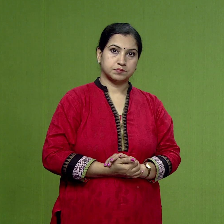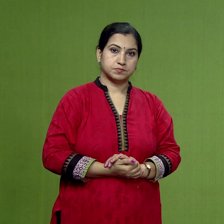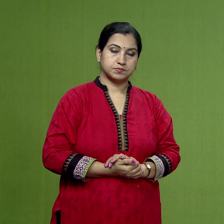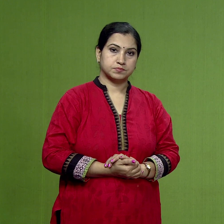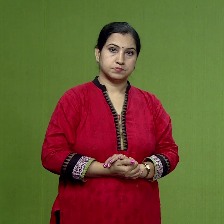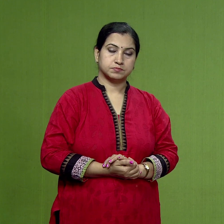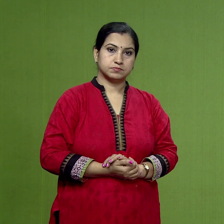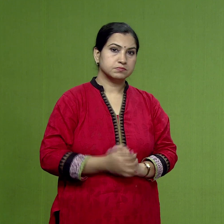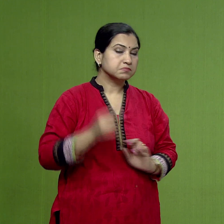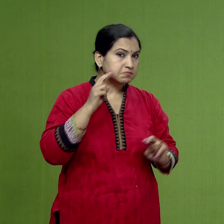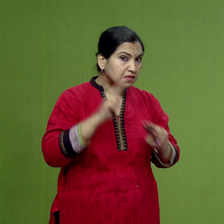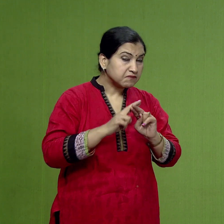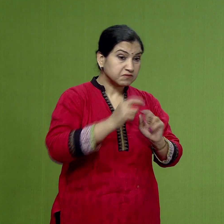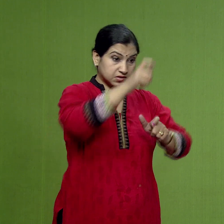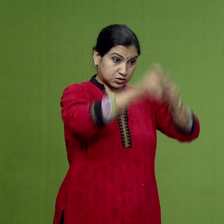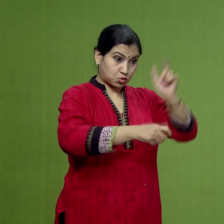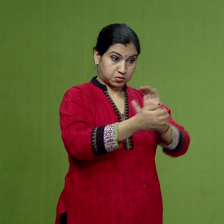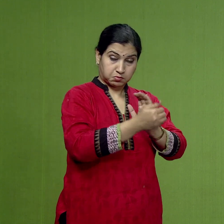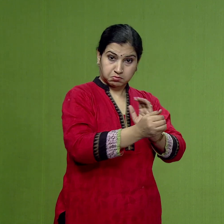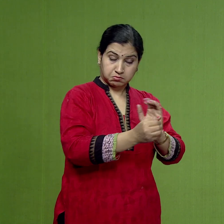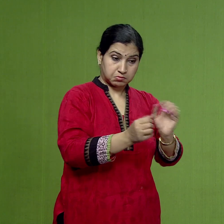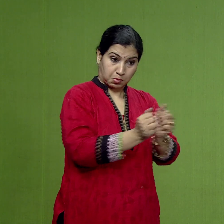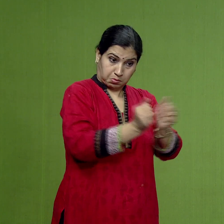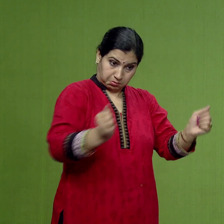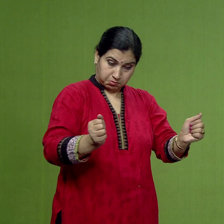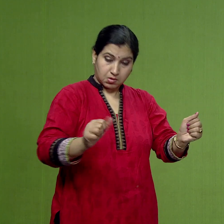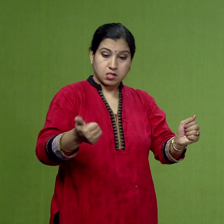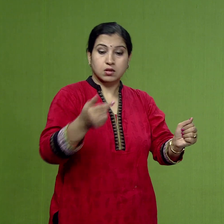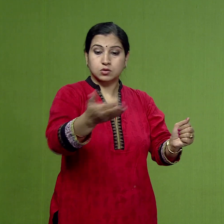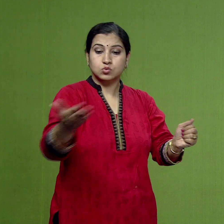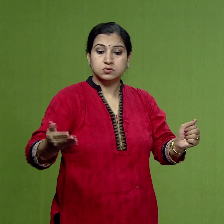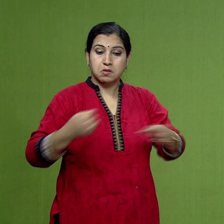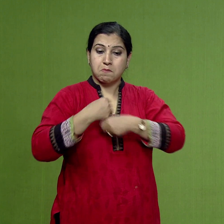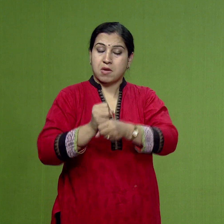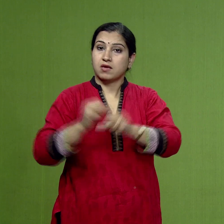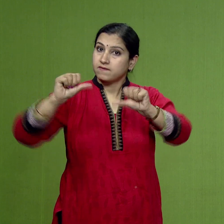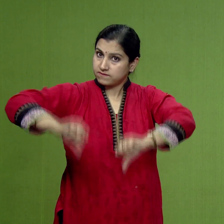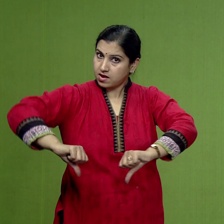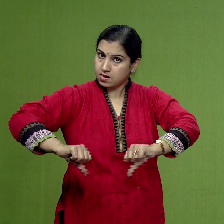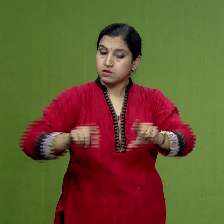Without human beings, other resources cannot be developed and utilized properly.